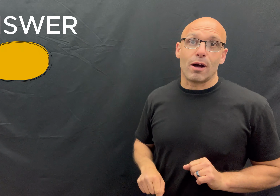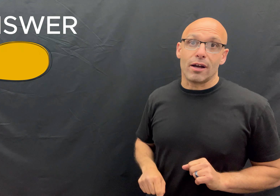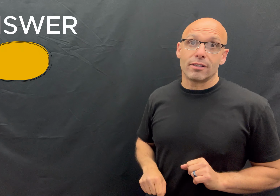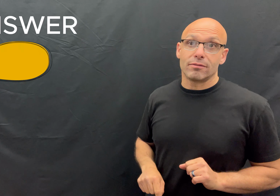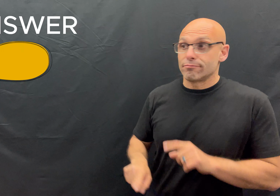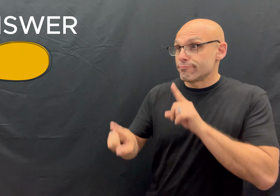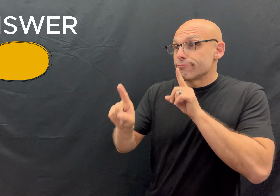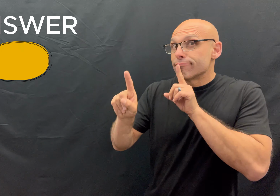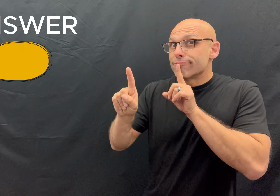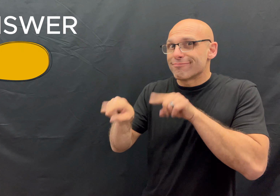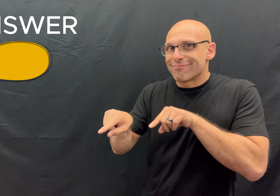respond.